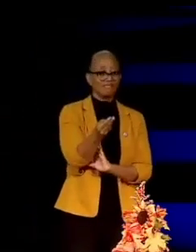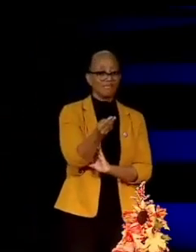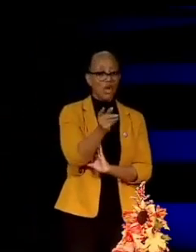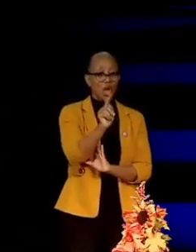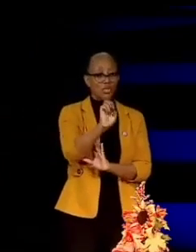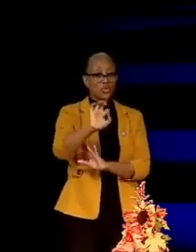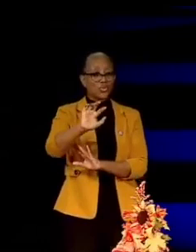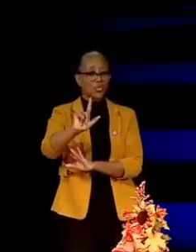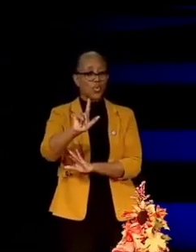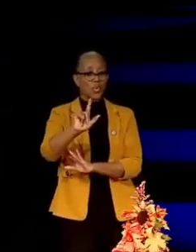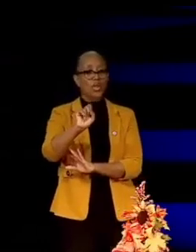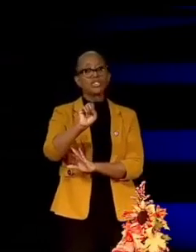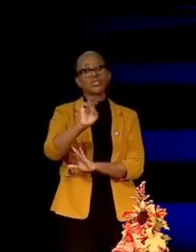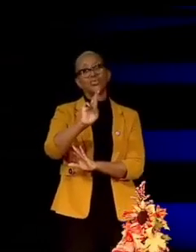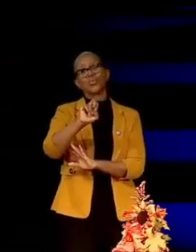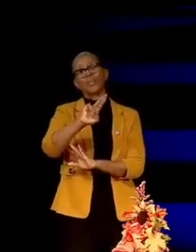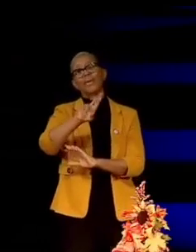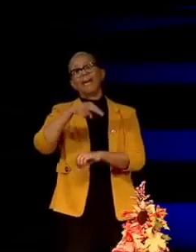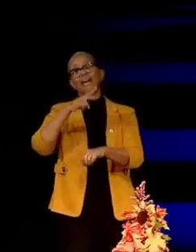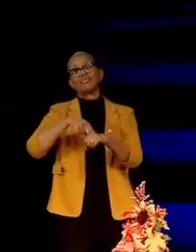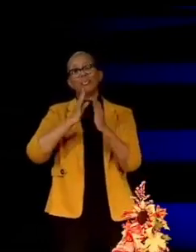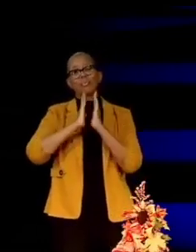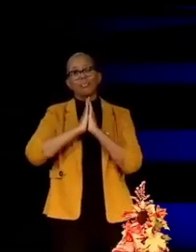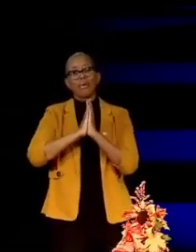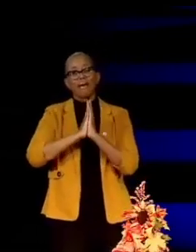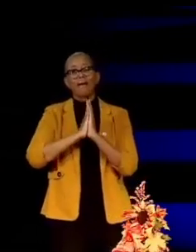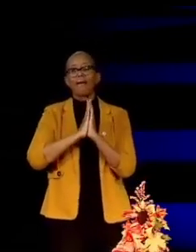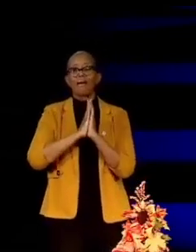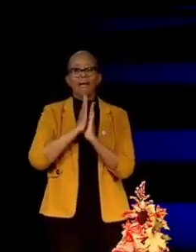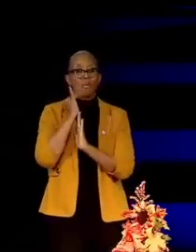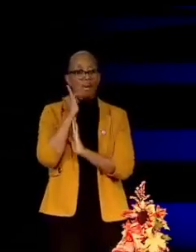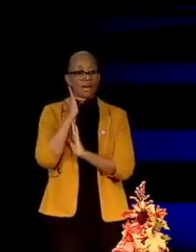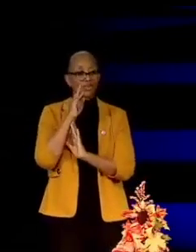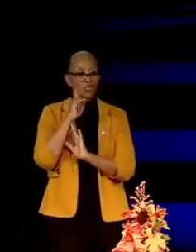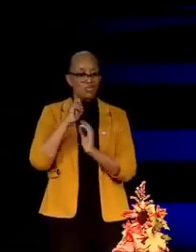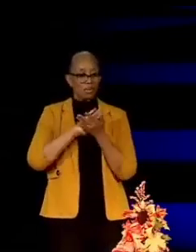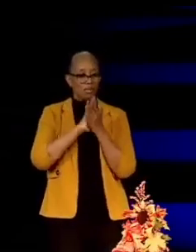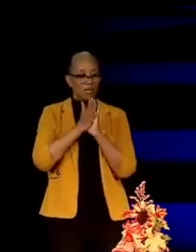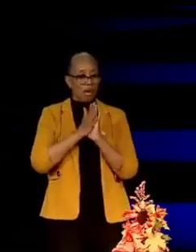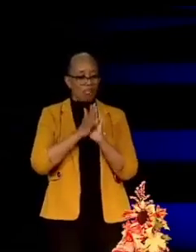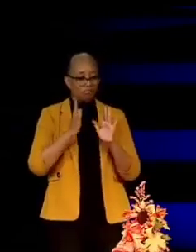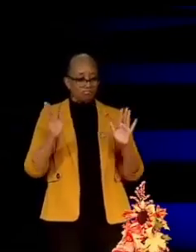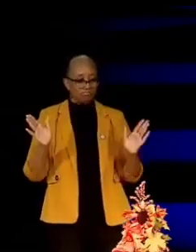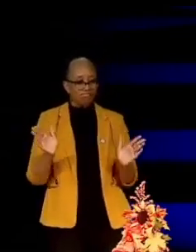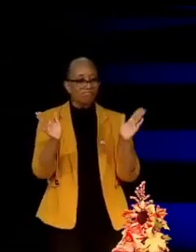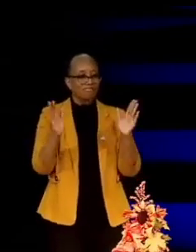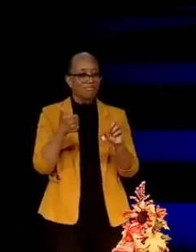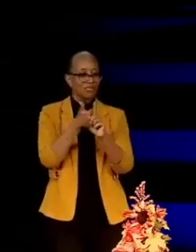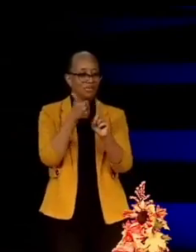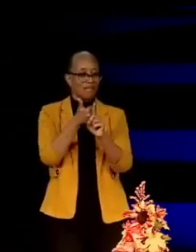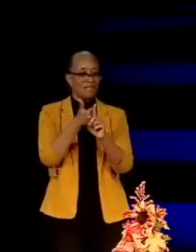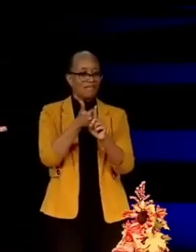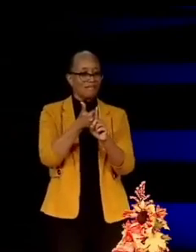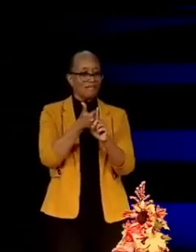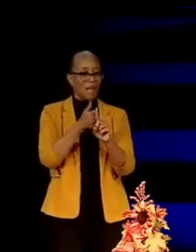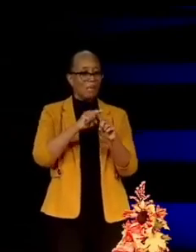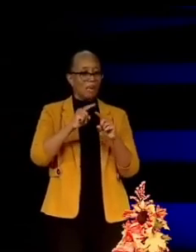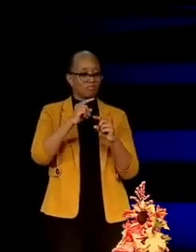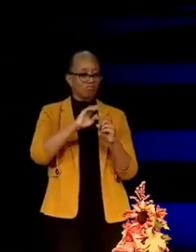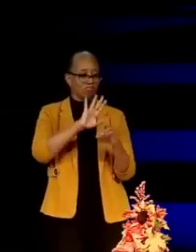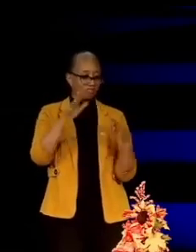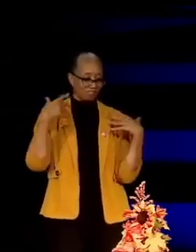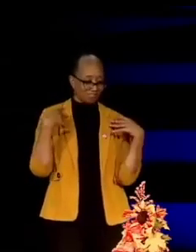of supernatural prayer so that you can not beat up yourself, but build